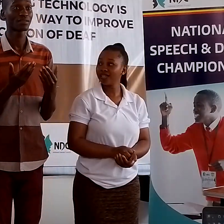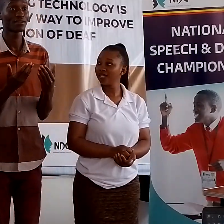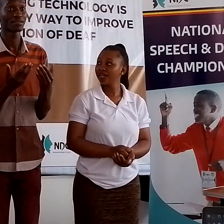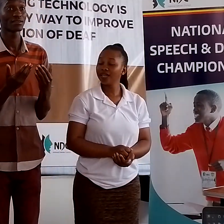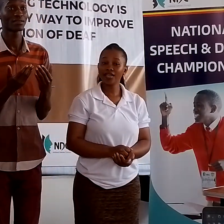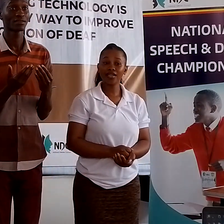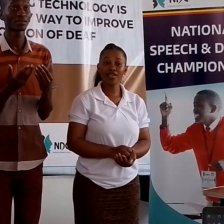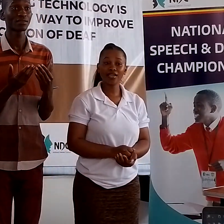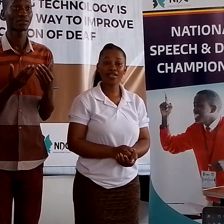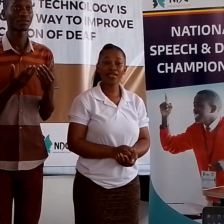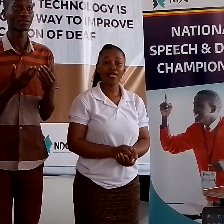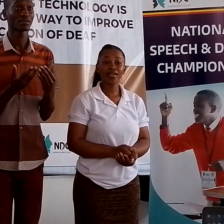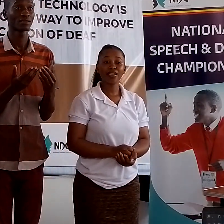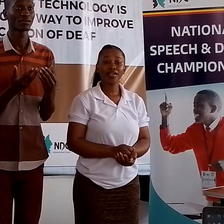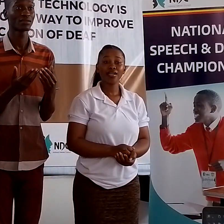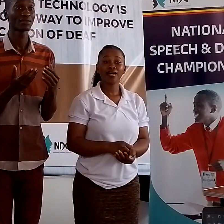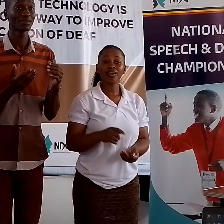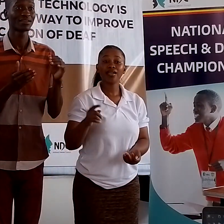Let me ask the group.